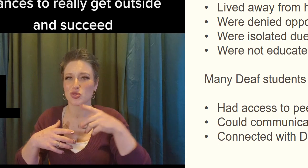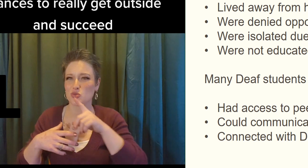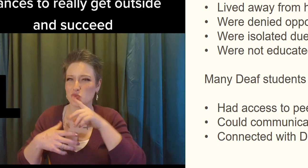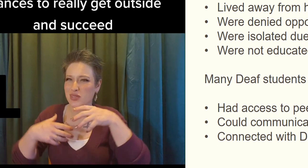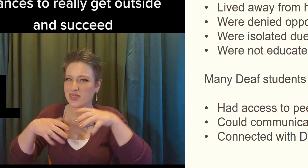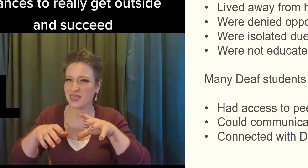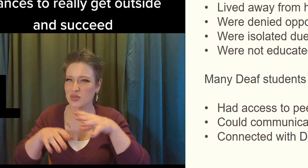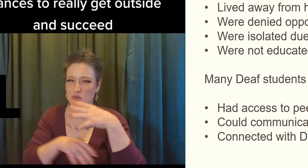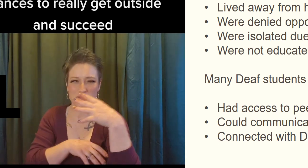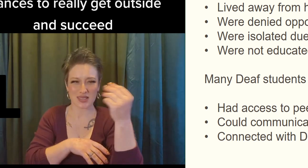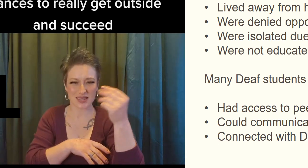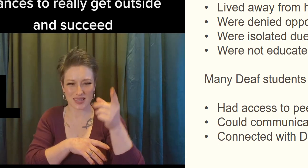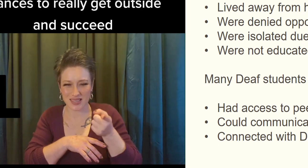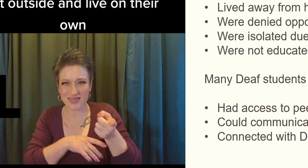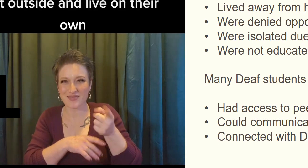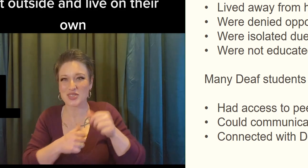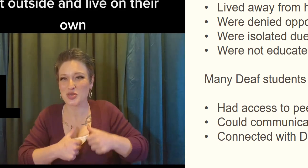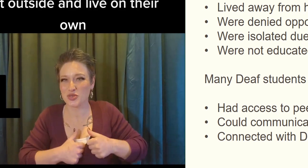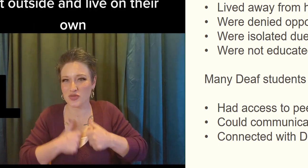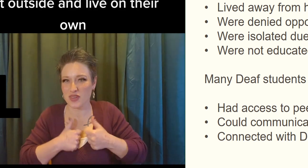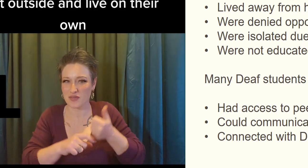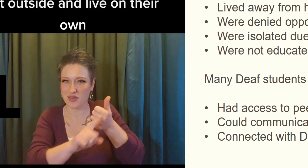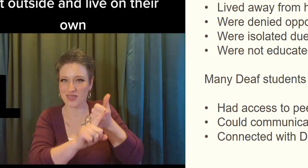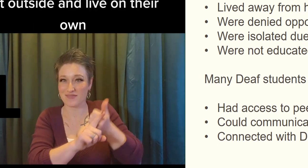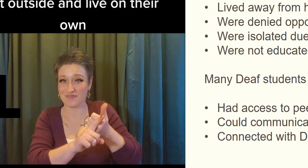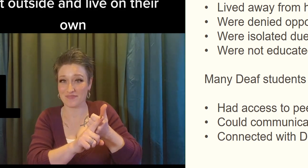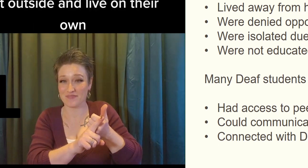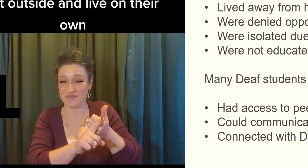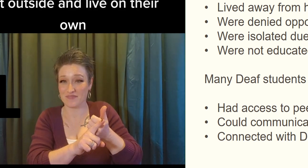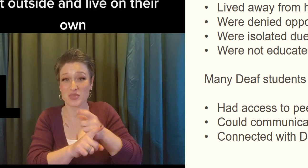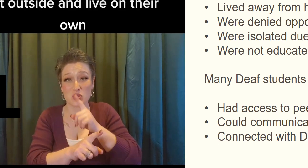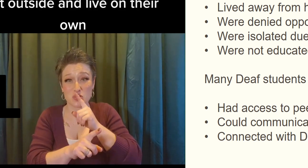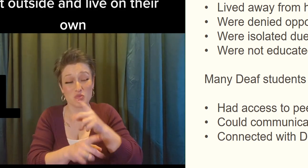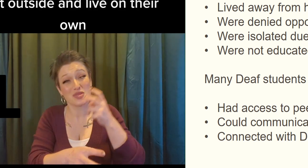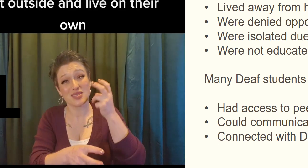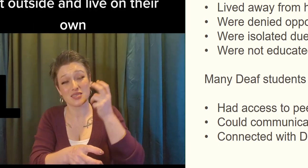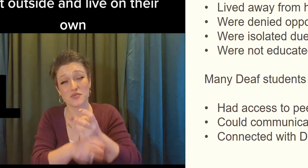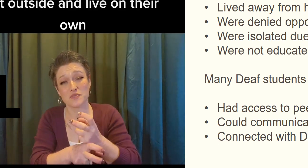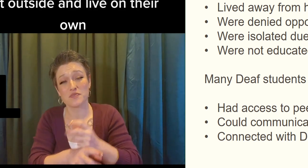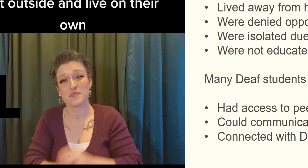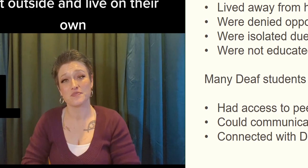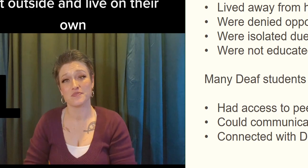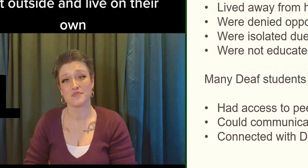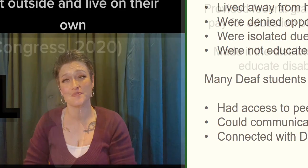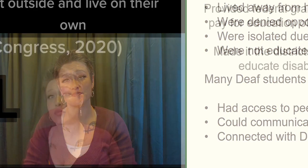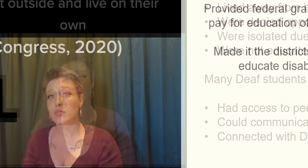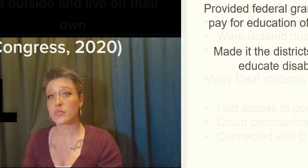to really get outside and succeed. There was really no chance to get outside and live on their own.